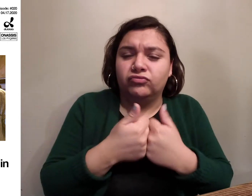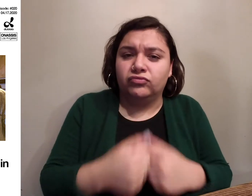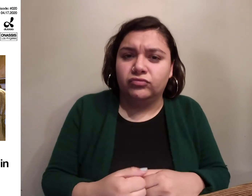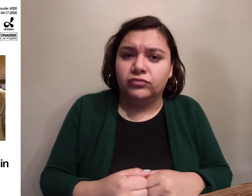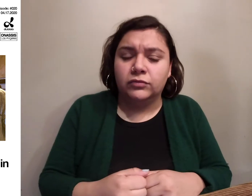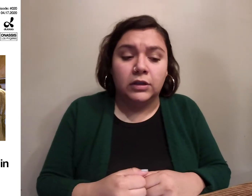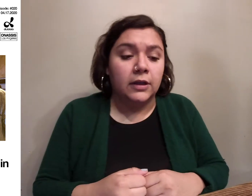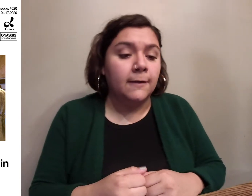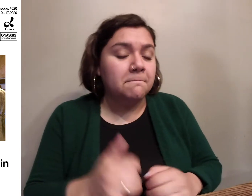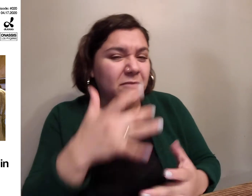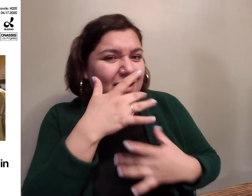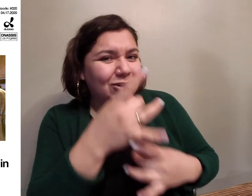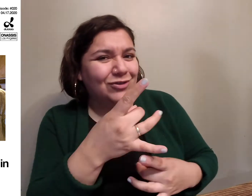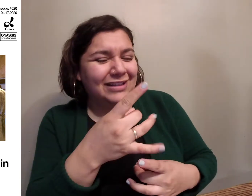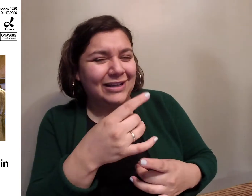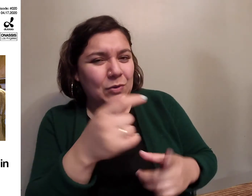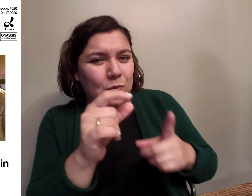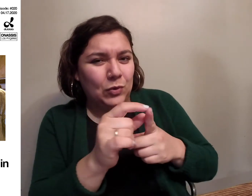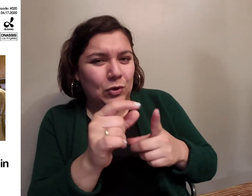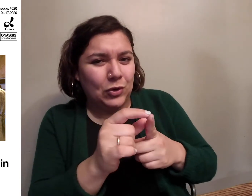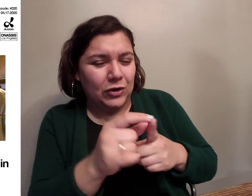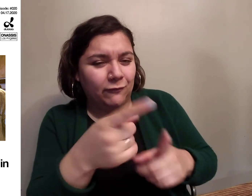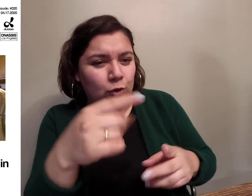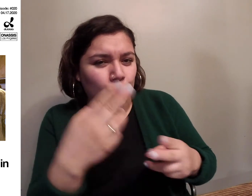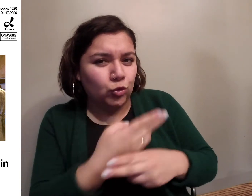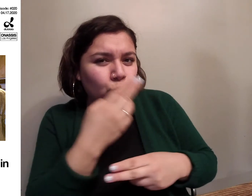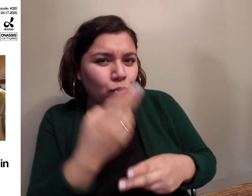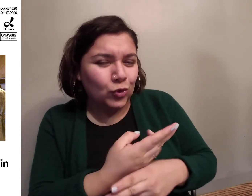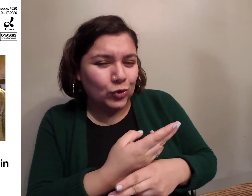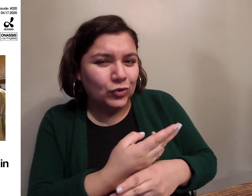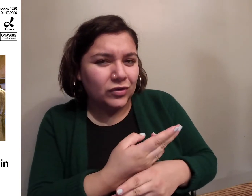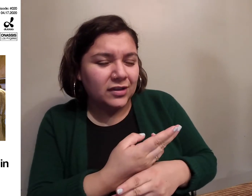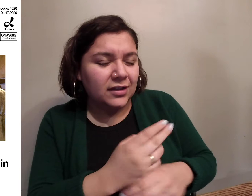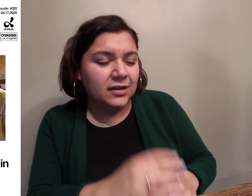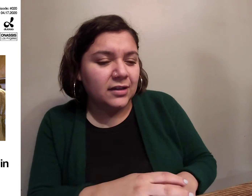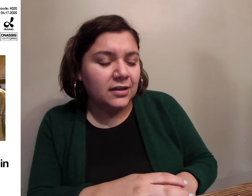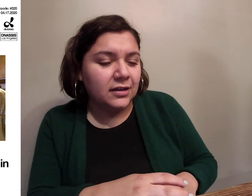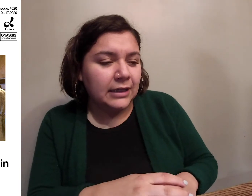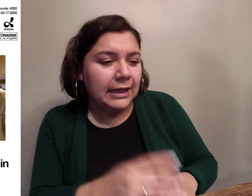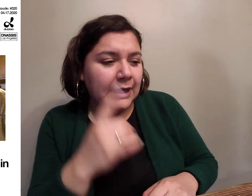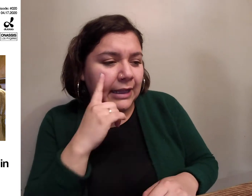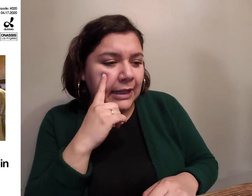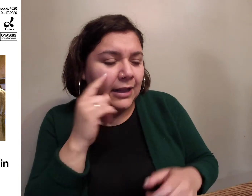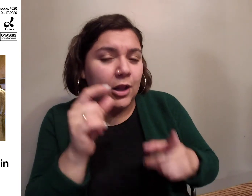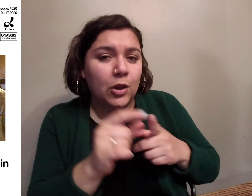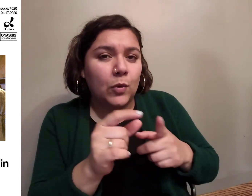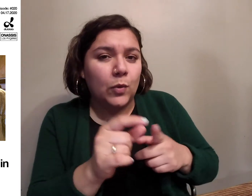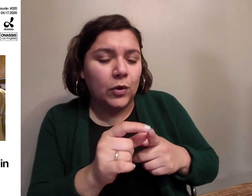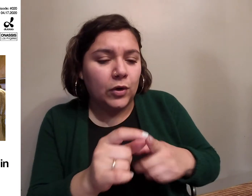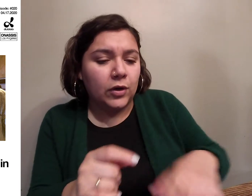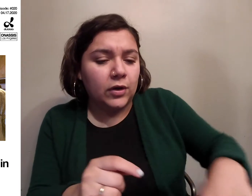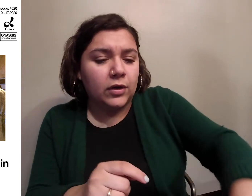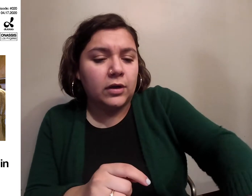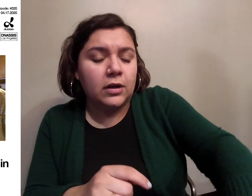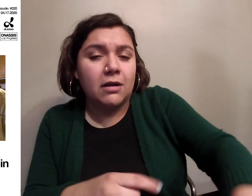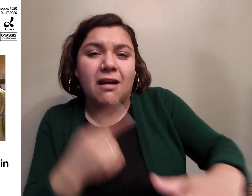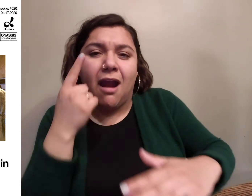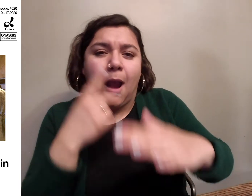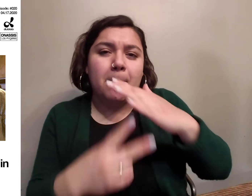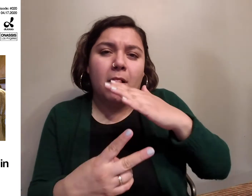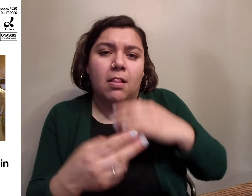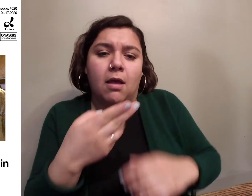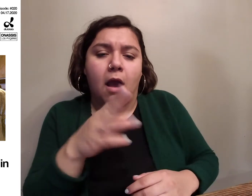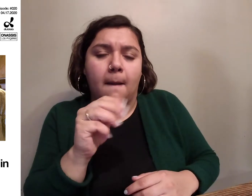word for you to use, I find, the word humbled, because when I think of Min Jin Lee, I think